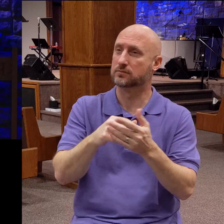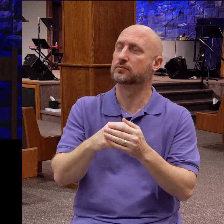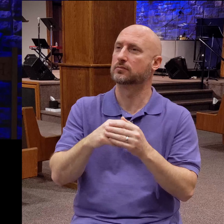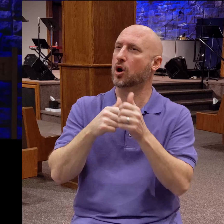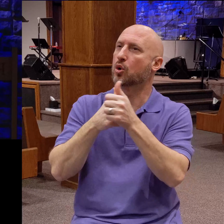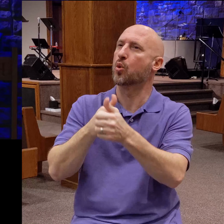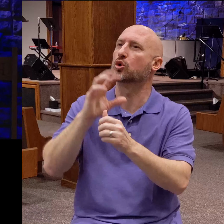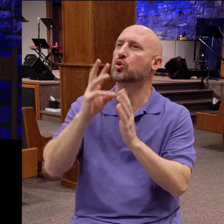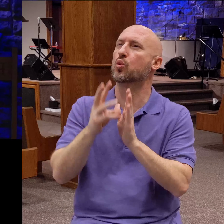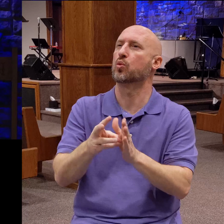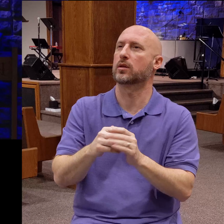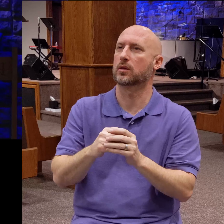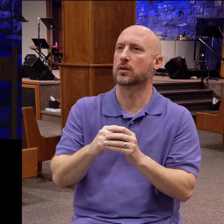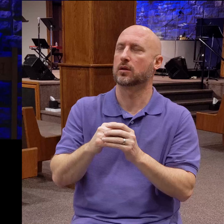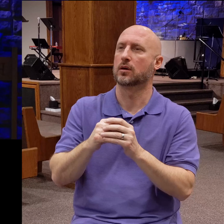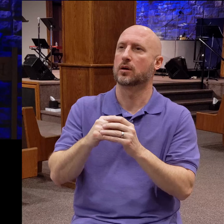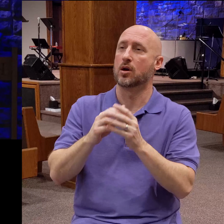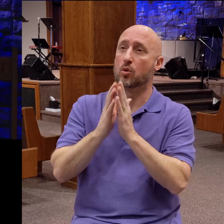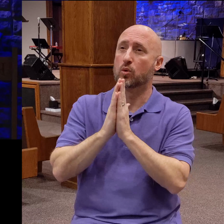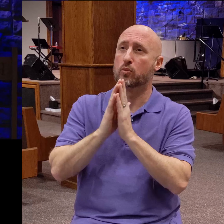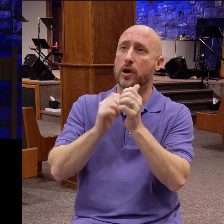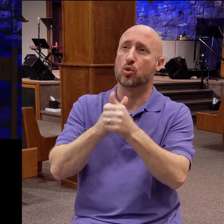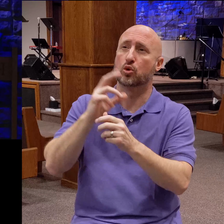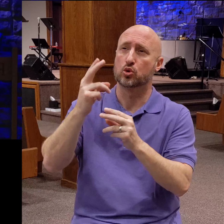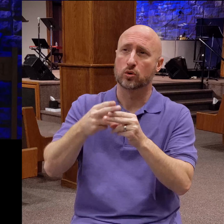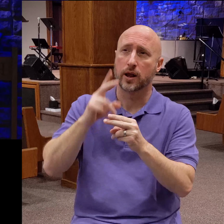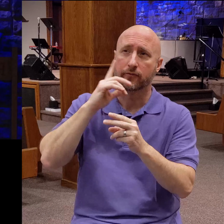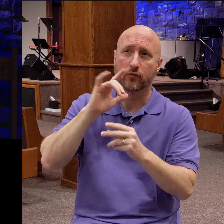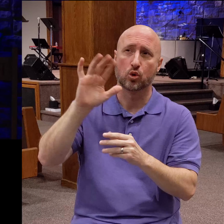asking according to your will, and we pray in your name and for your glory. Amen.